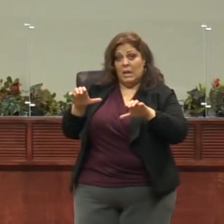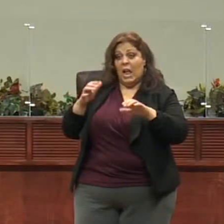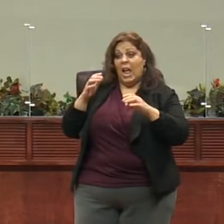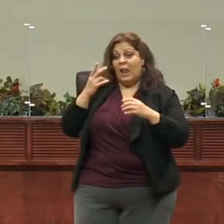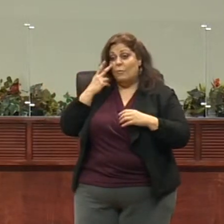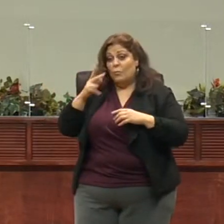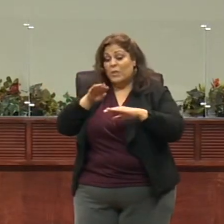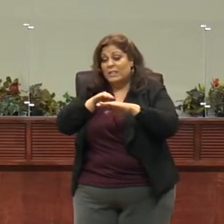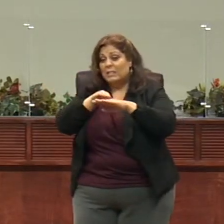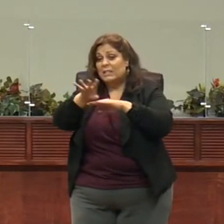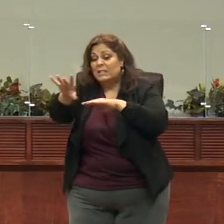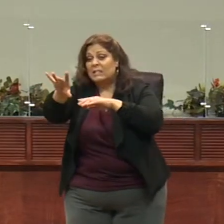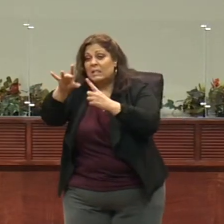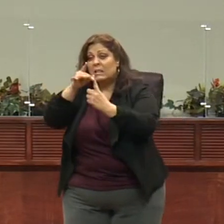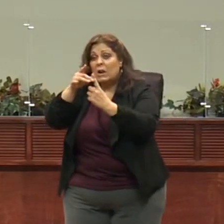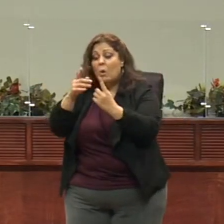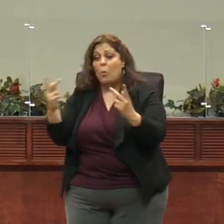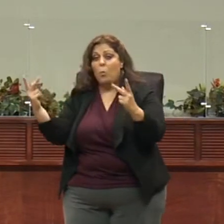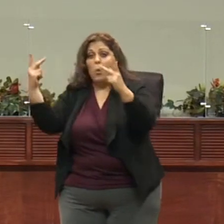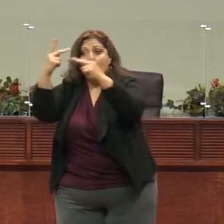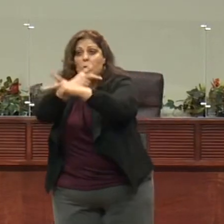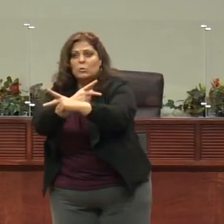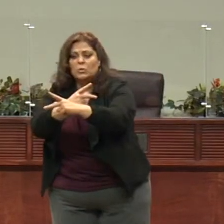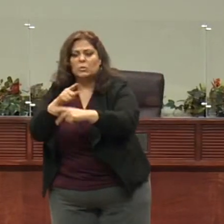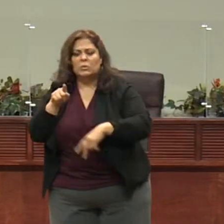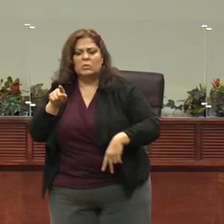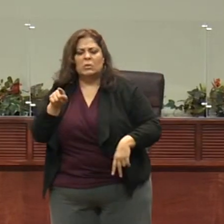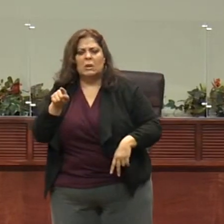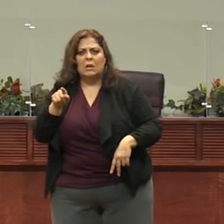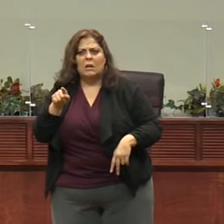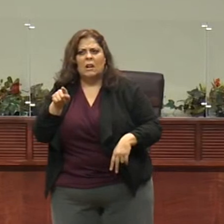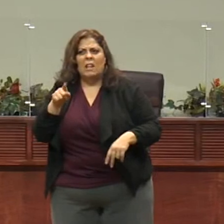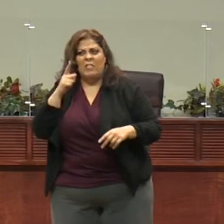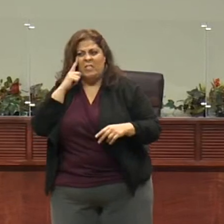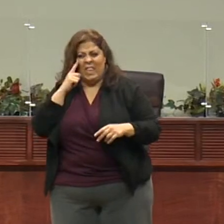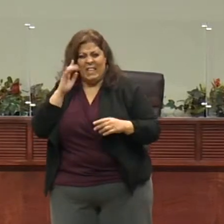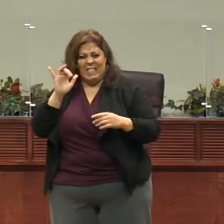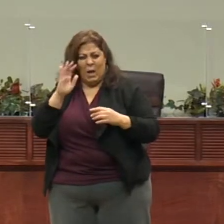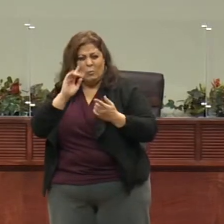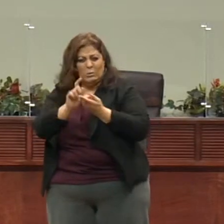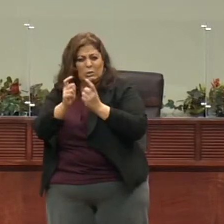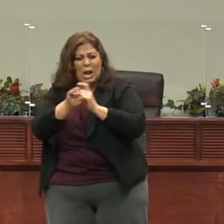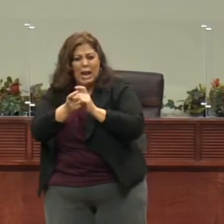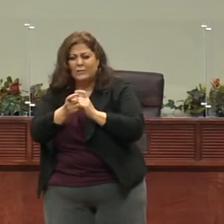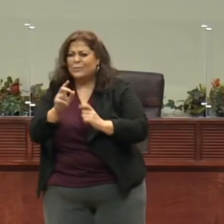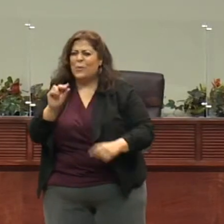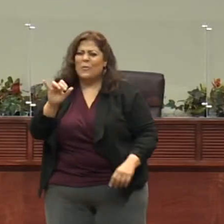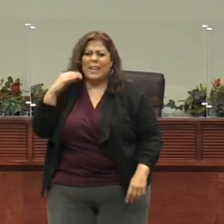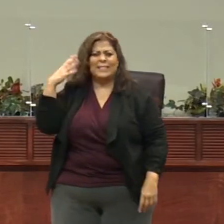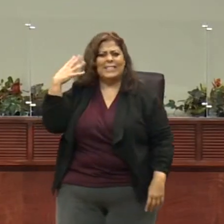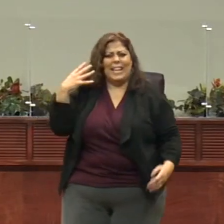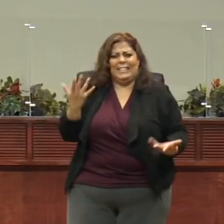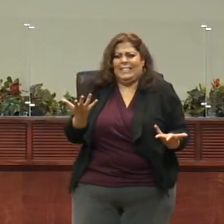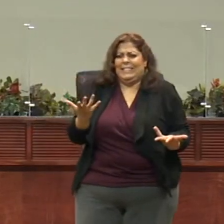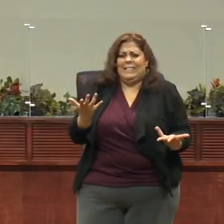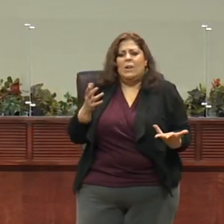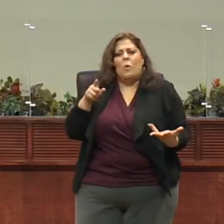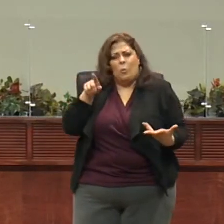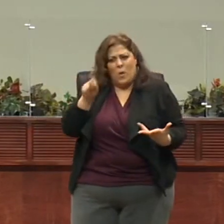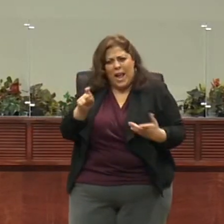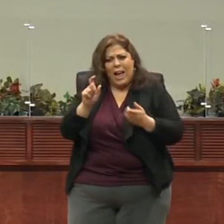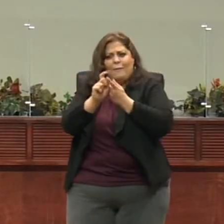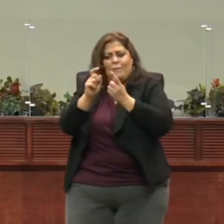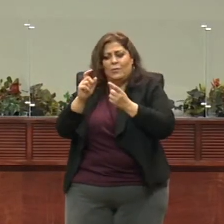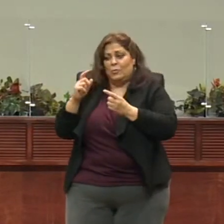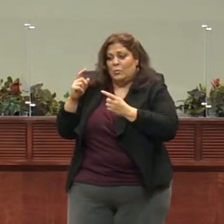different results. What is that? The definition of insanity. So we have to do something different